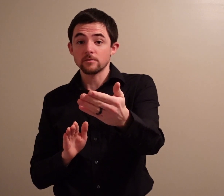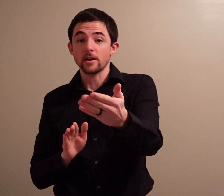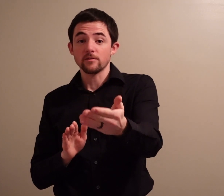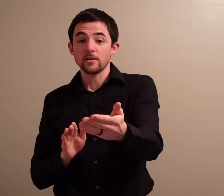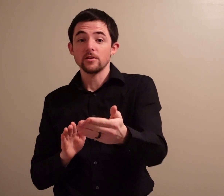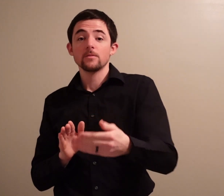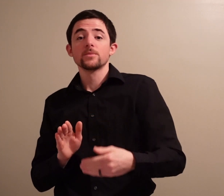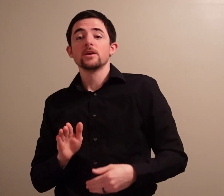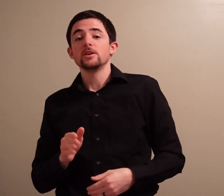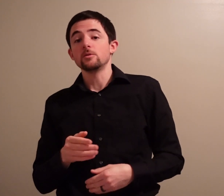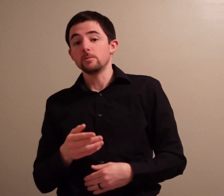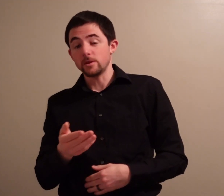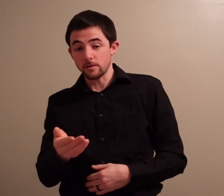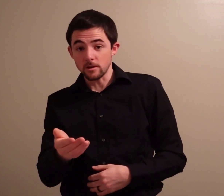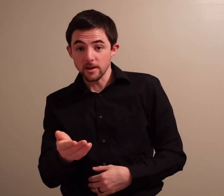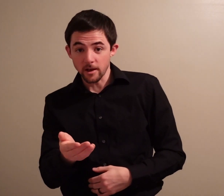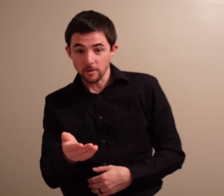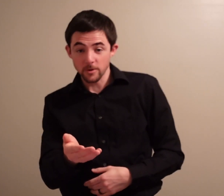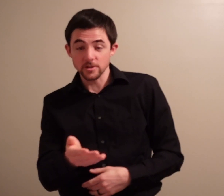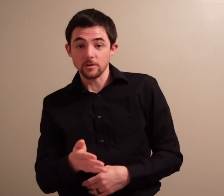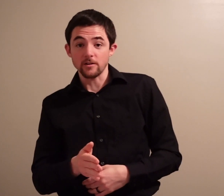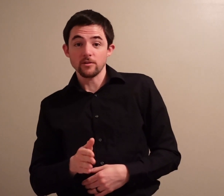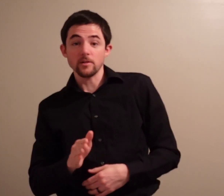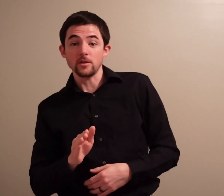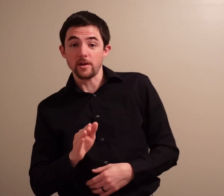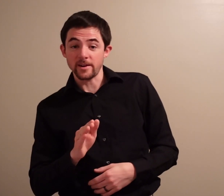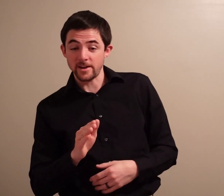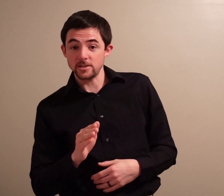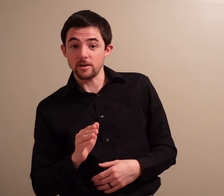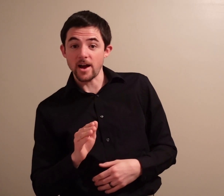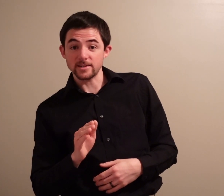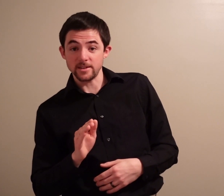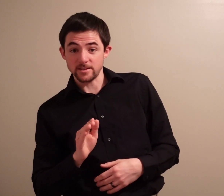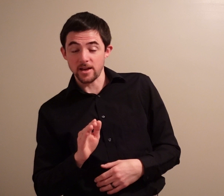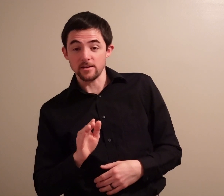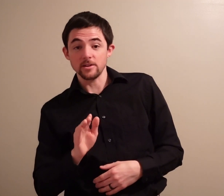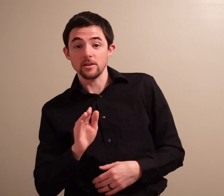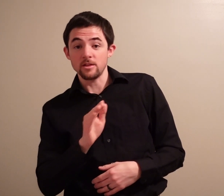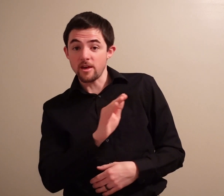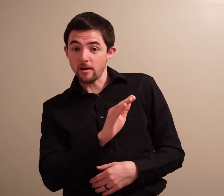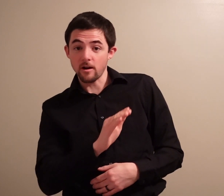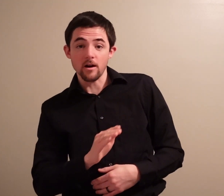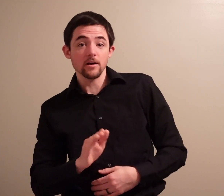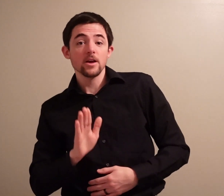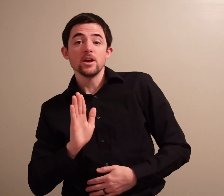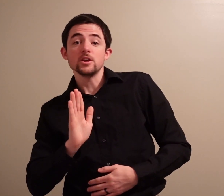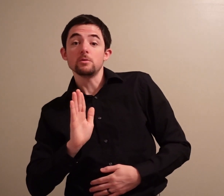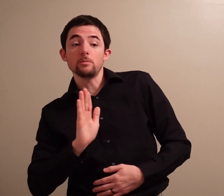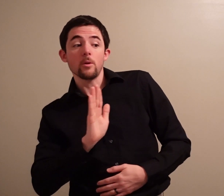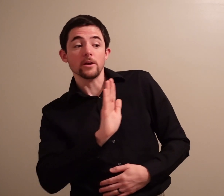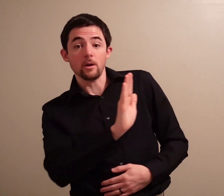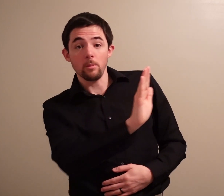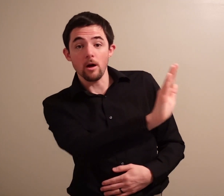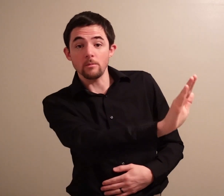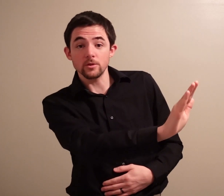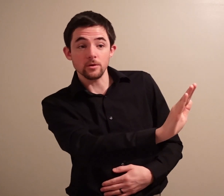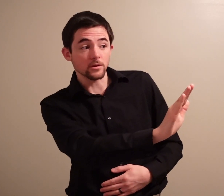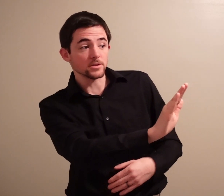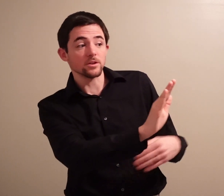in front of you, you would be looking at the person right in front of you, and as you're asking, is that their car, you would point your palm towards the